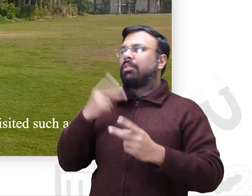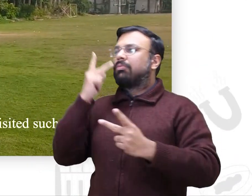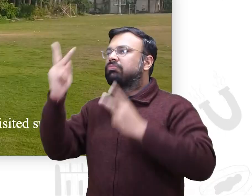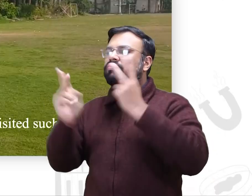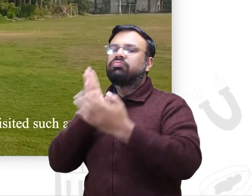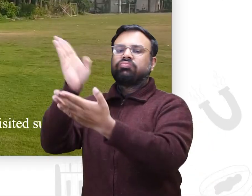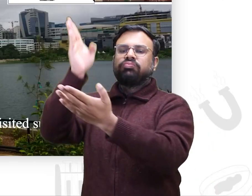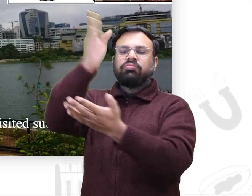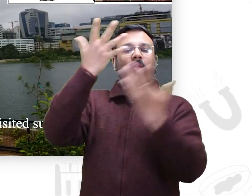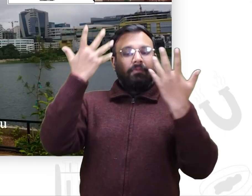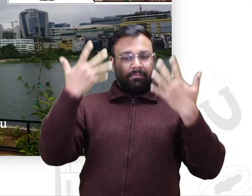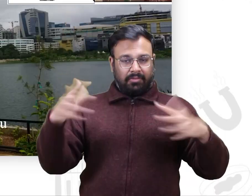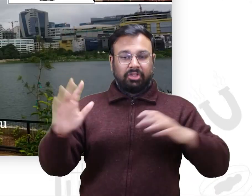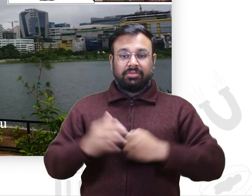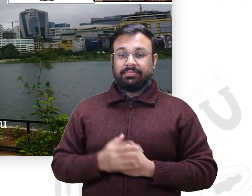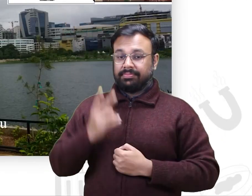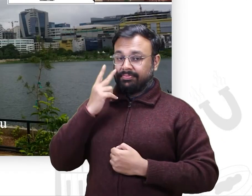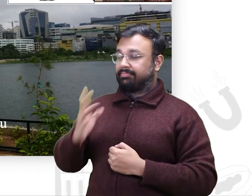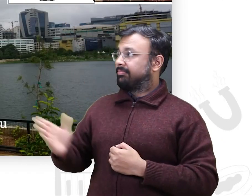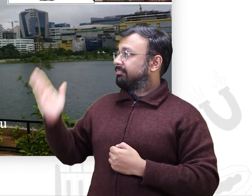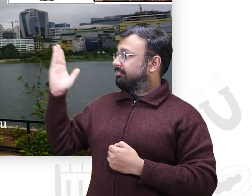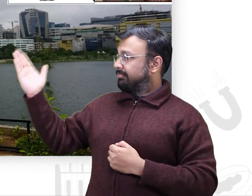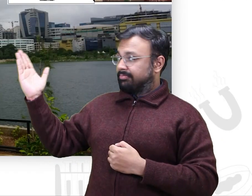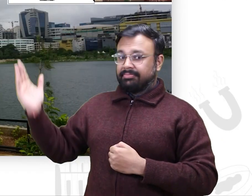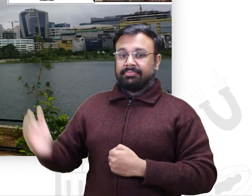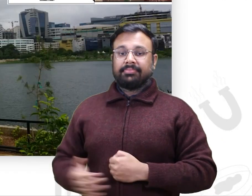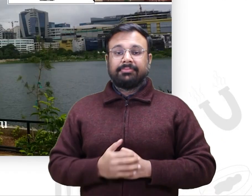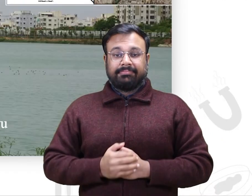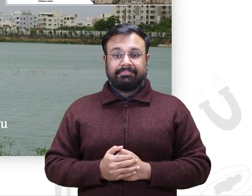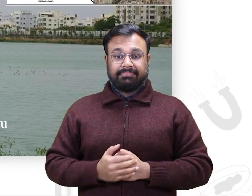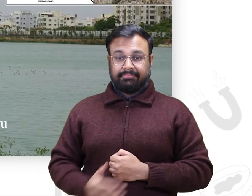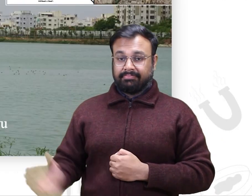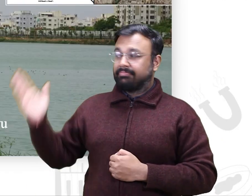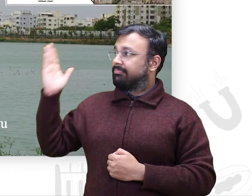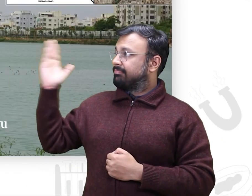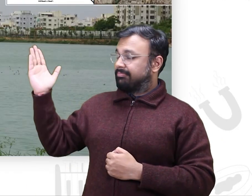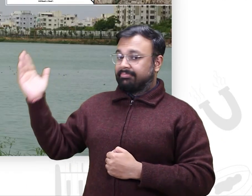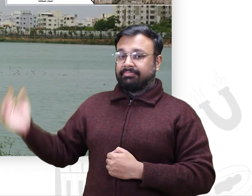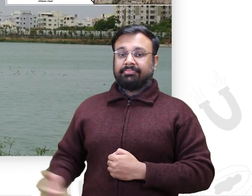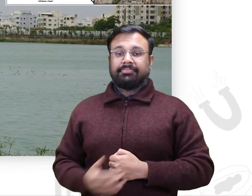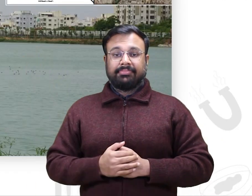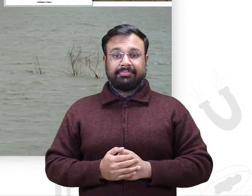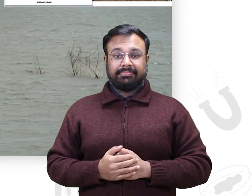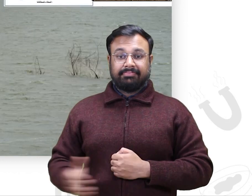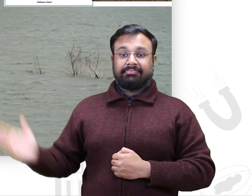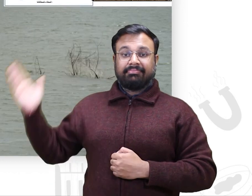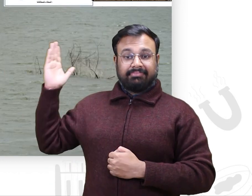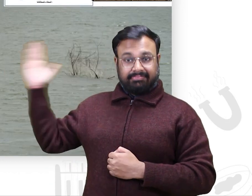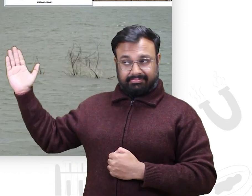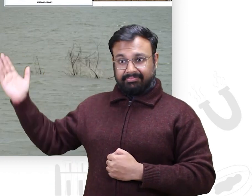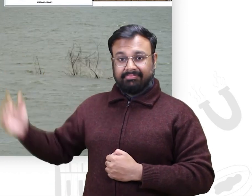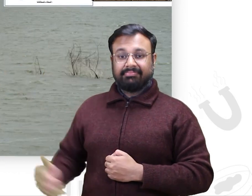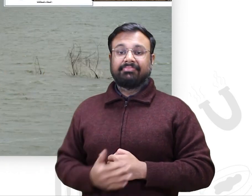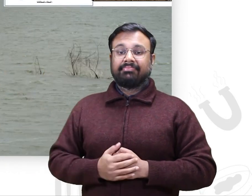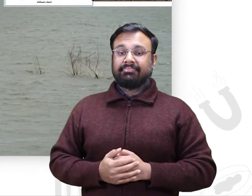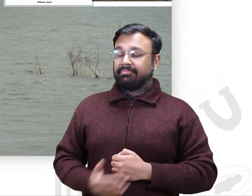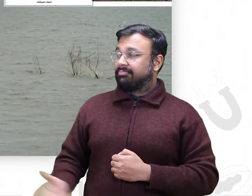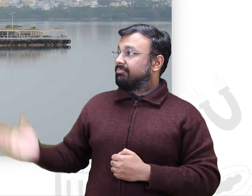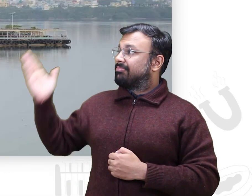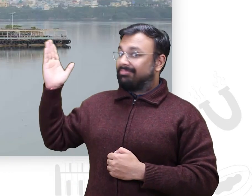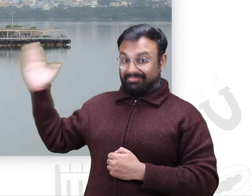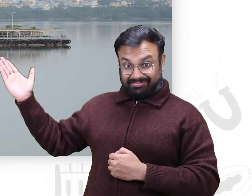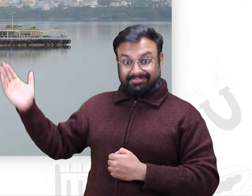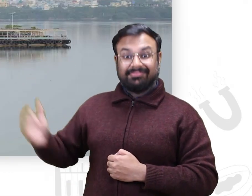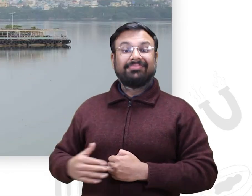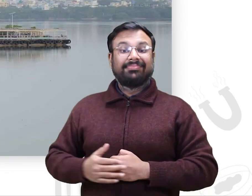visited, such as Durgam Cheruvu, Malakam Cheruvu, Usman Sagar Lake,